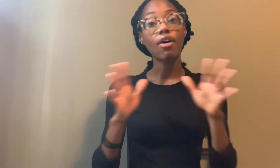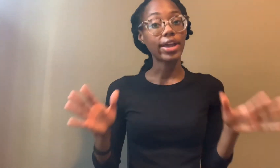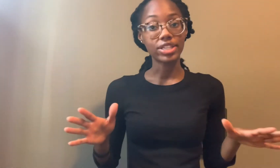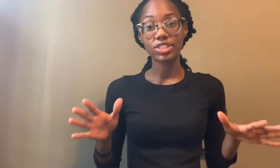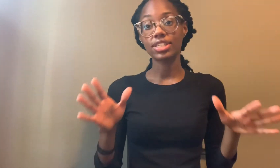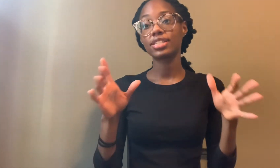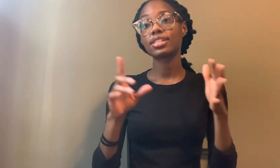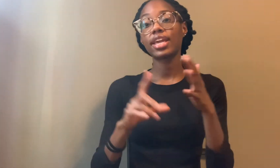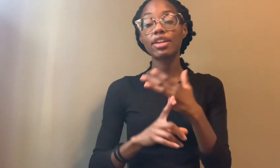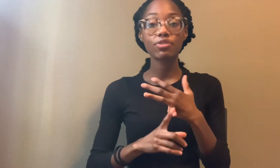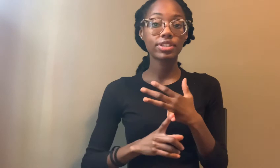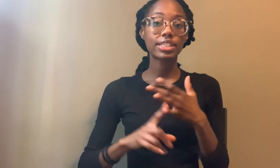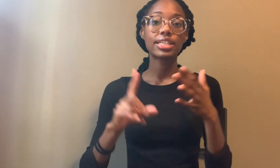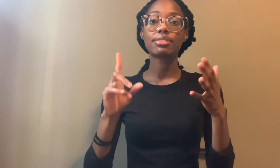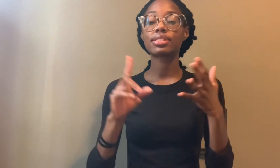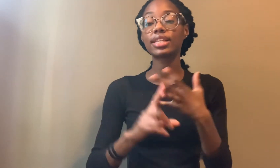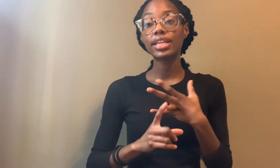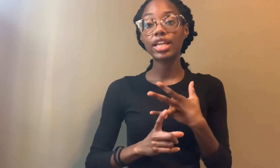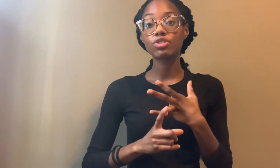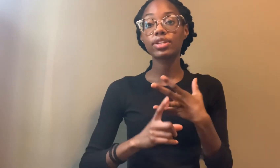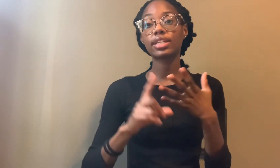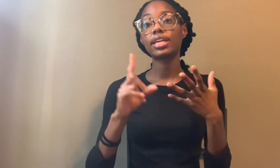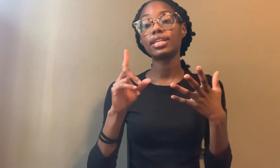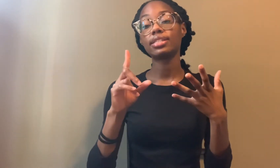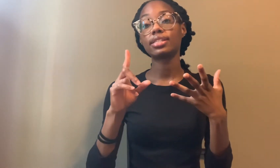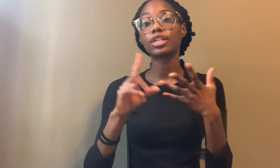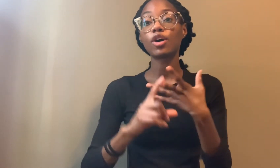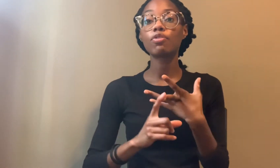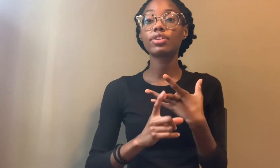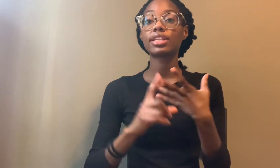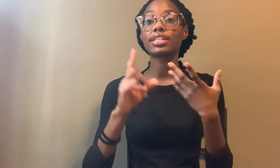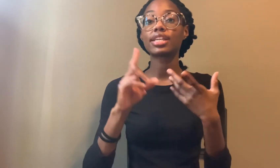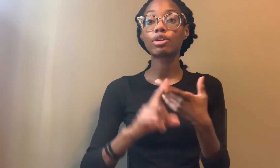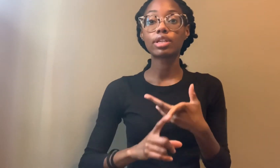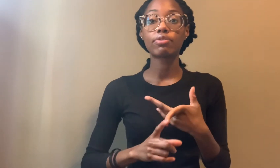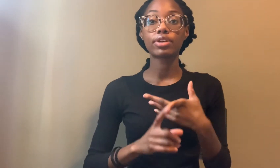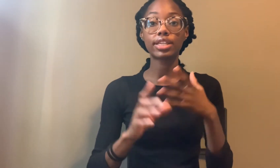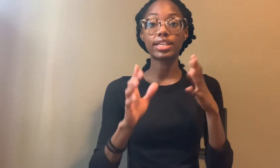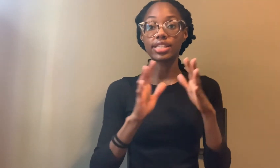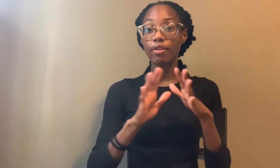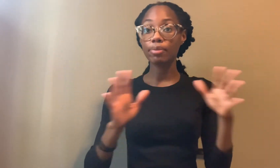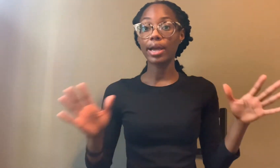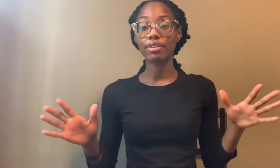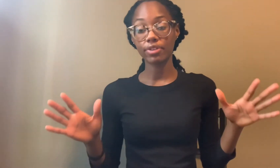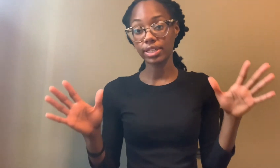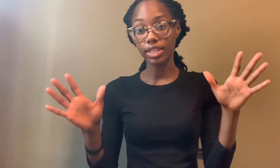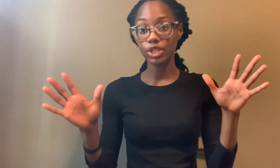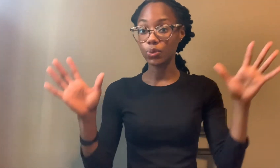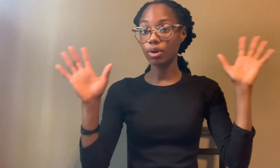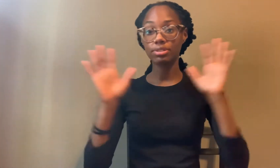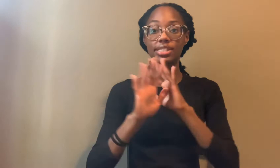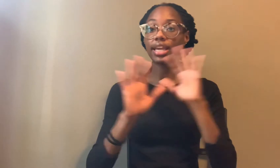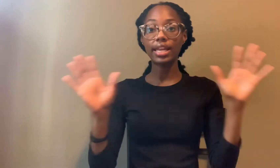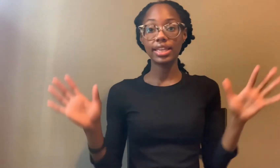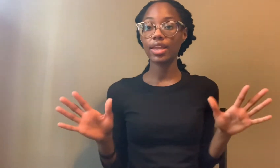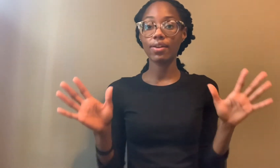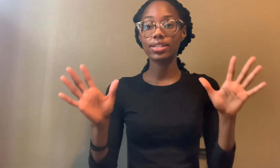ages. It is kid friendly, it's teenage friendly, it's adult friendly, it's elderly friendly, it's everybody friendly. You won't see anything crazy on